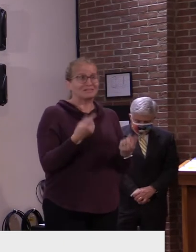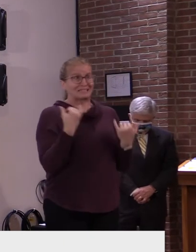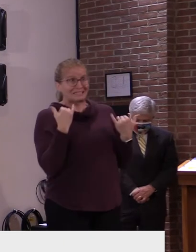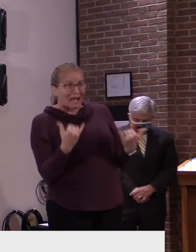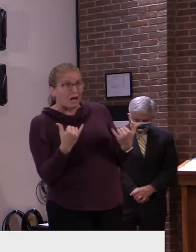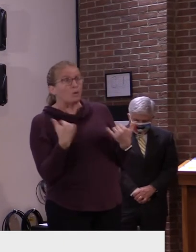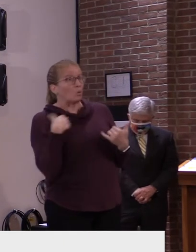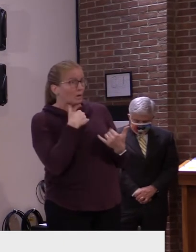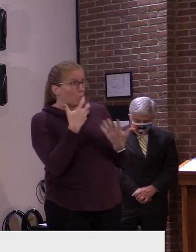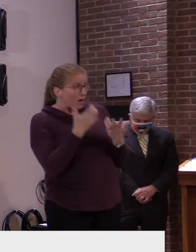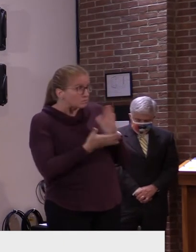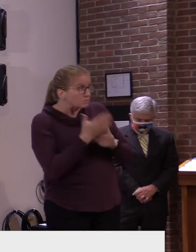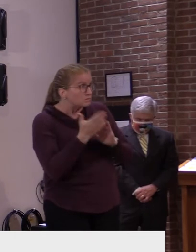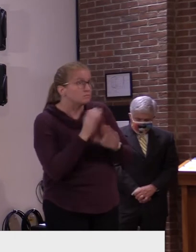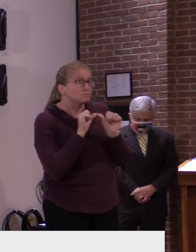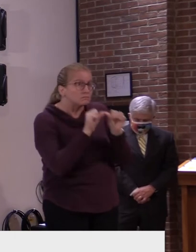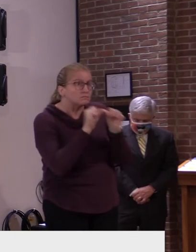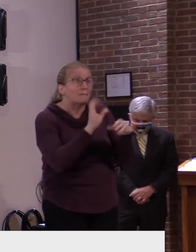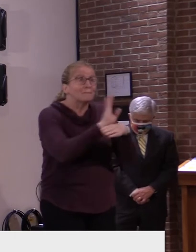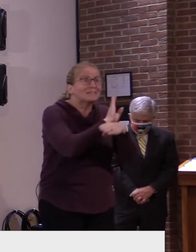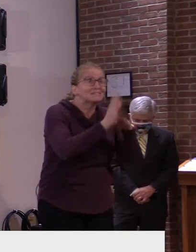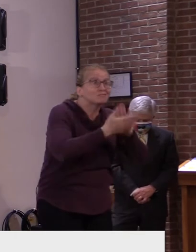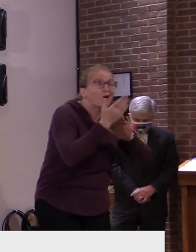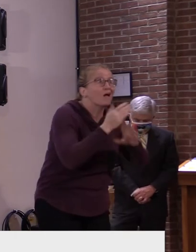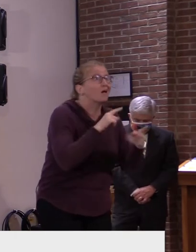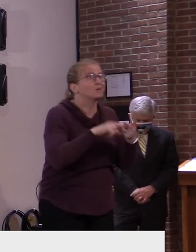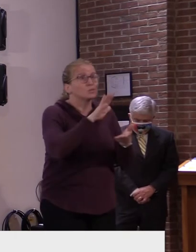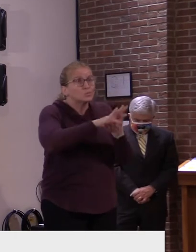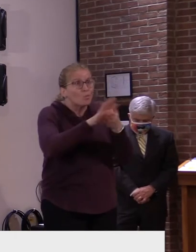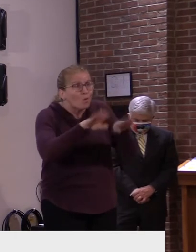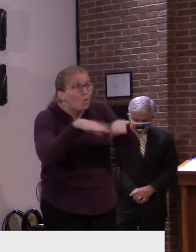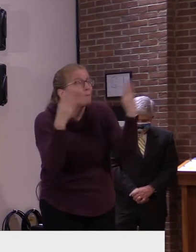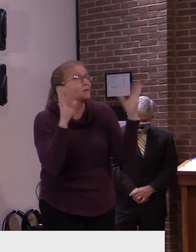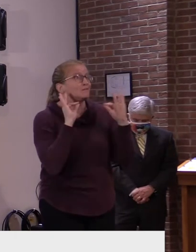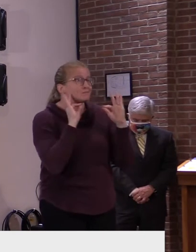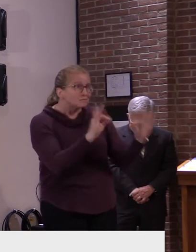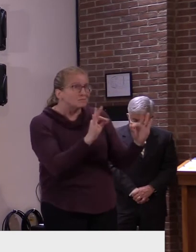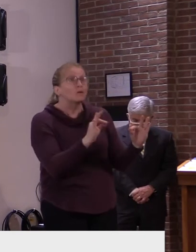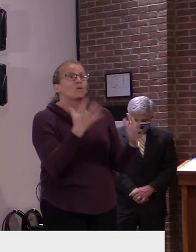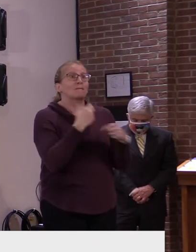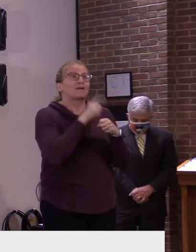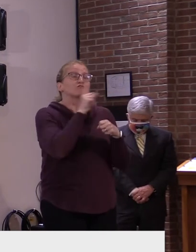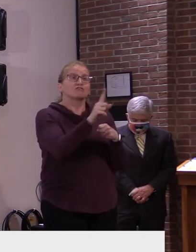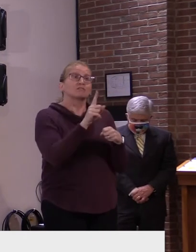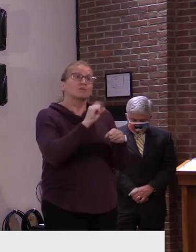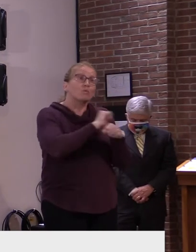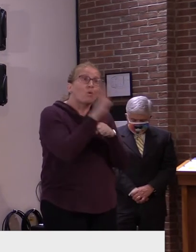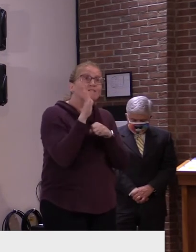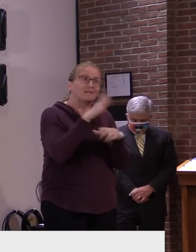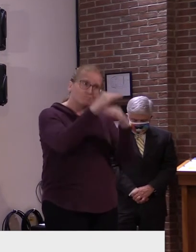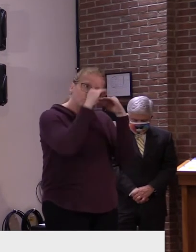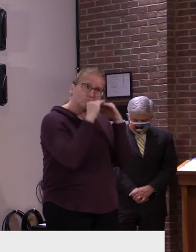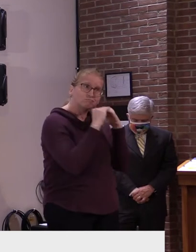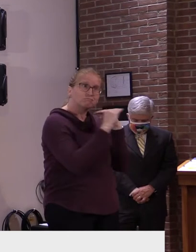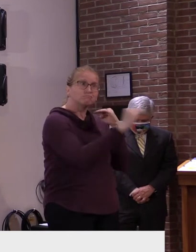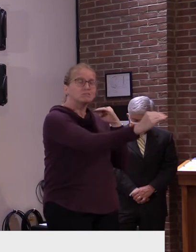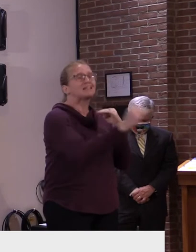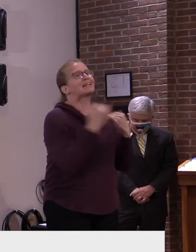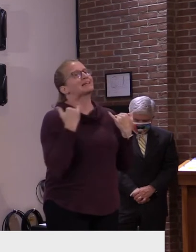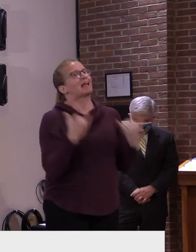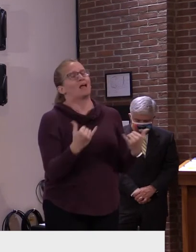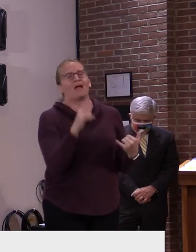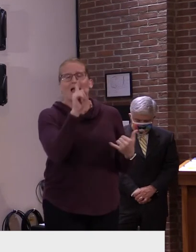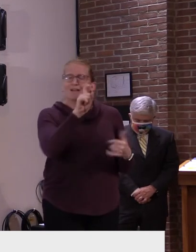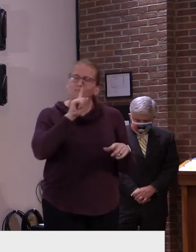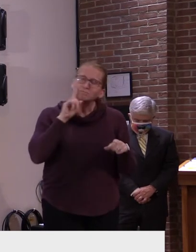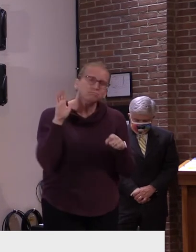economy open and our facilities free of covid now is the time to truly commit to doing our part